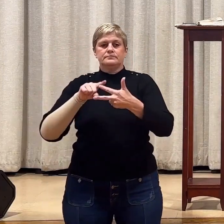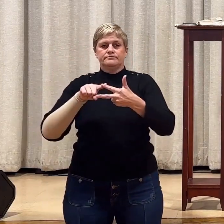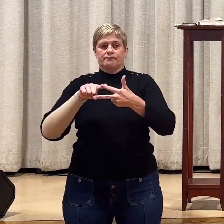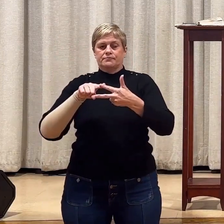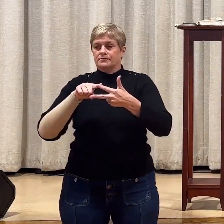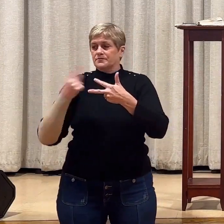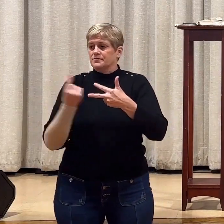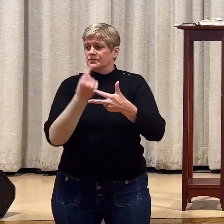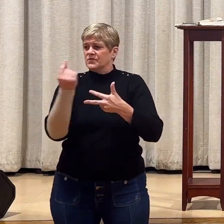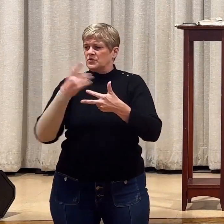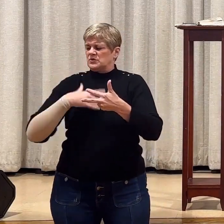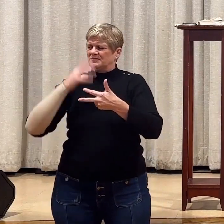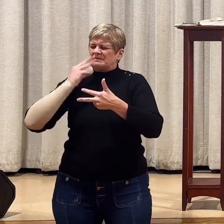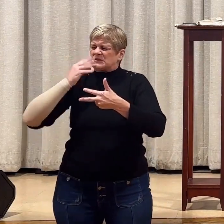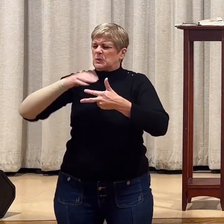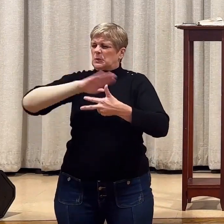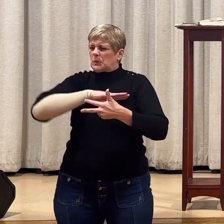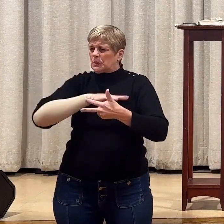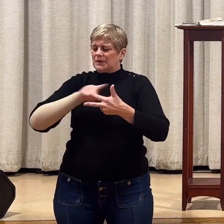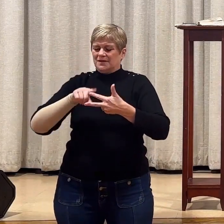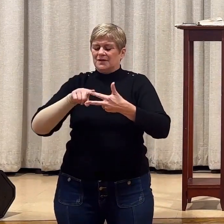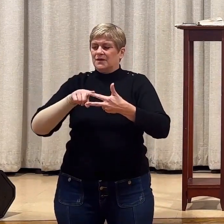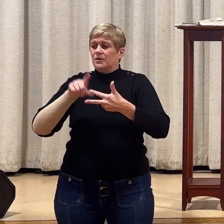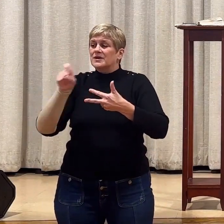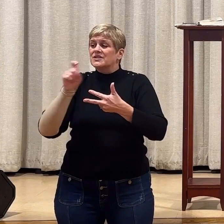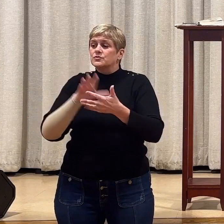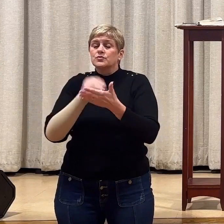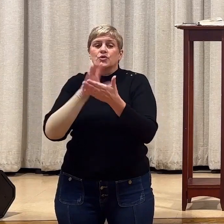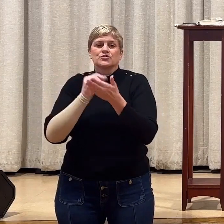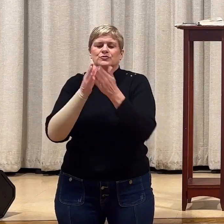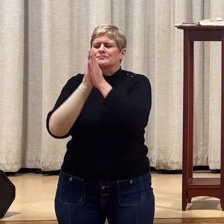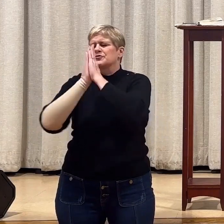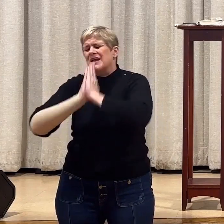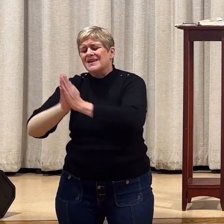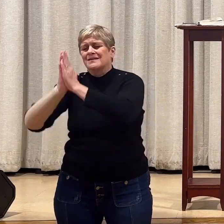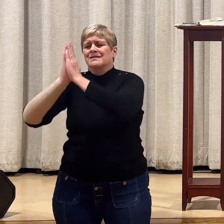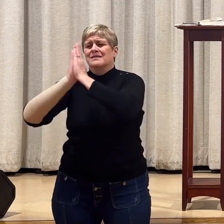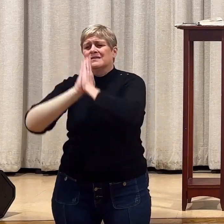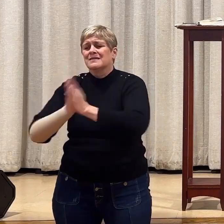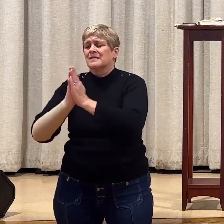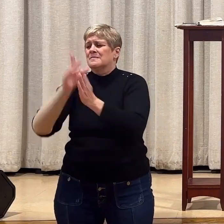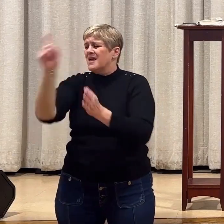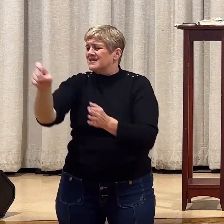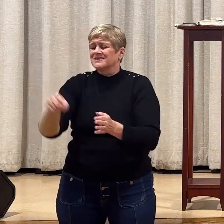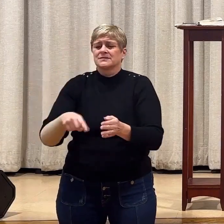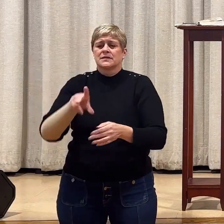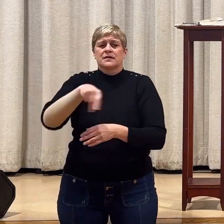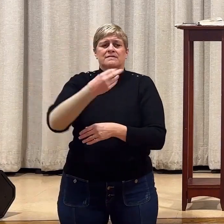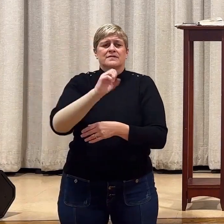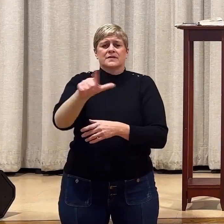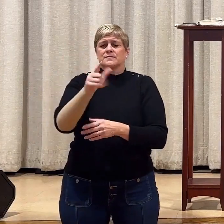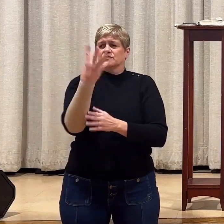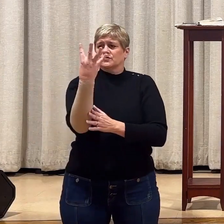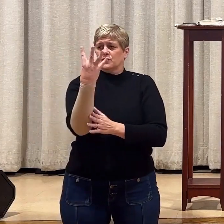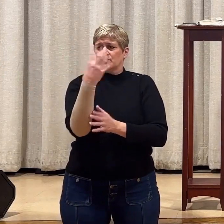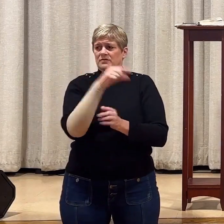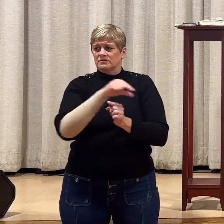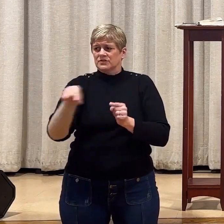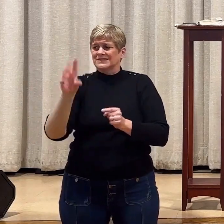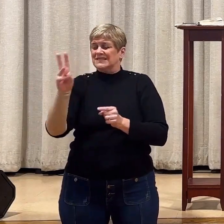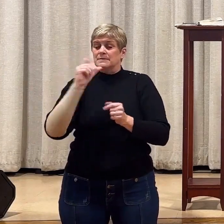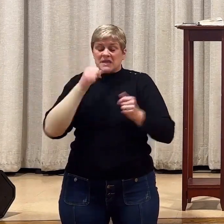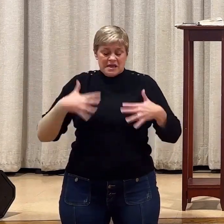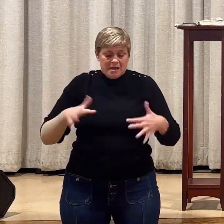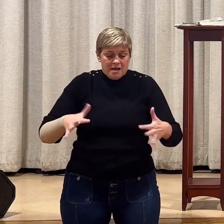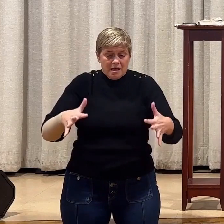to learn contentment like Paul is we need to learn to pray. In Philippians 4, verse 6, it says, "Do not be